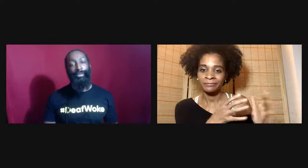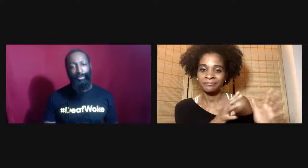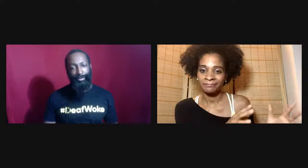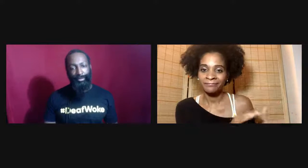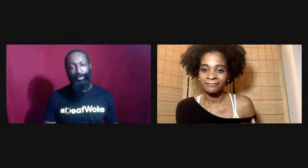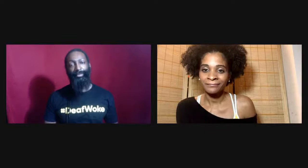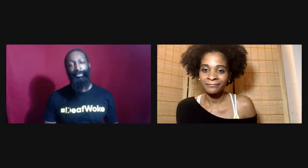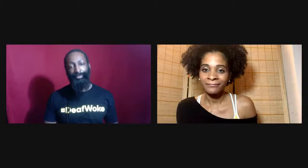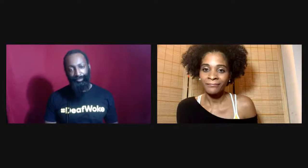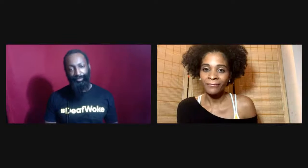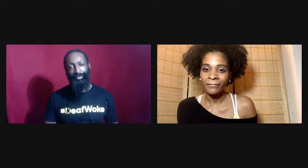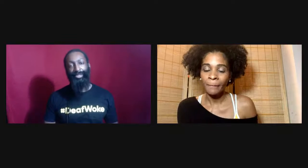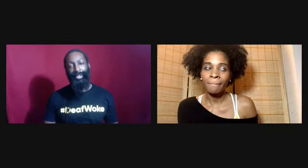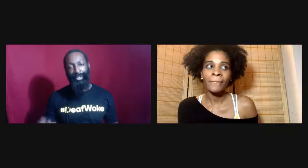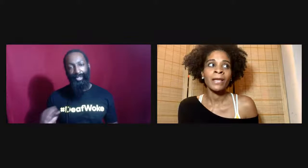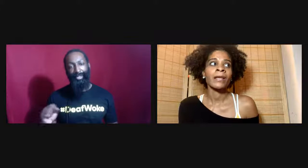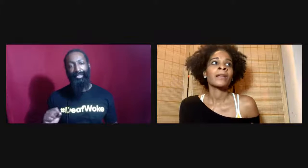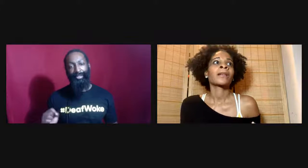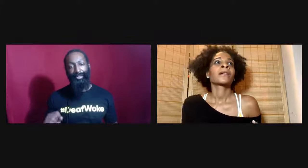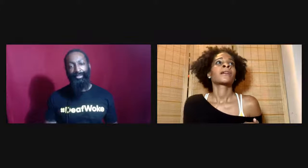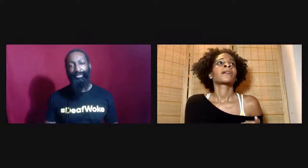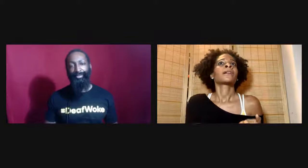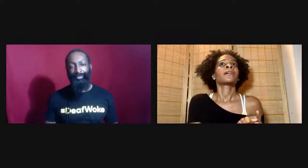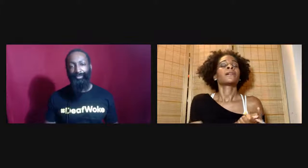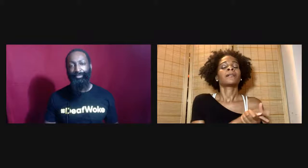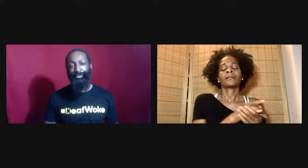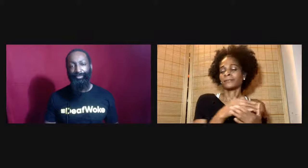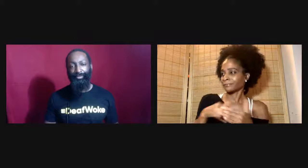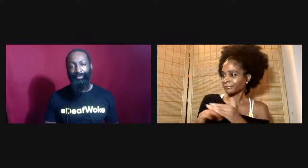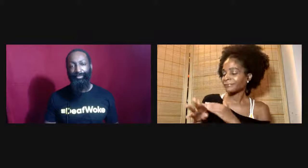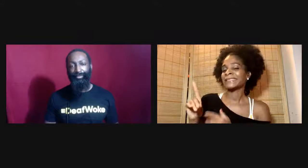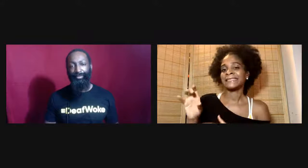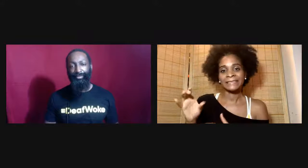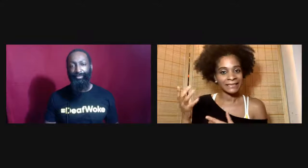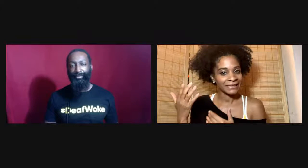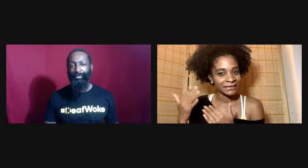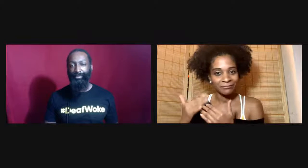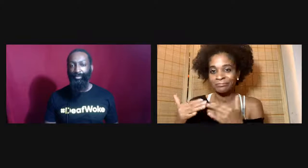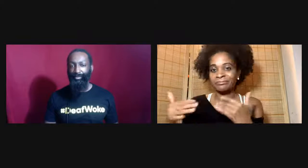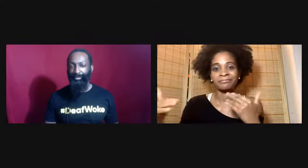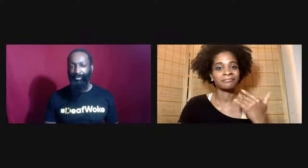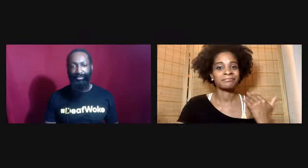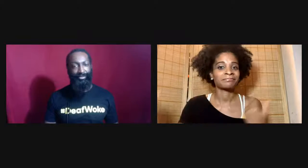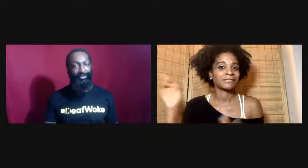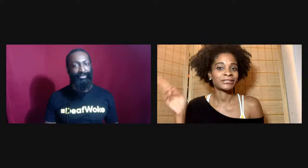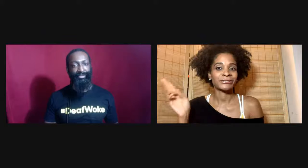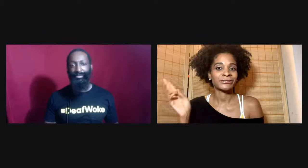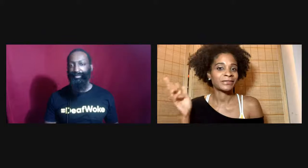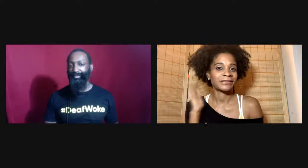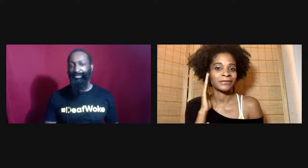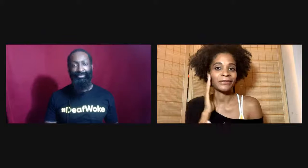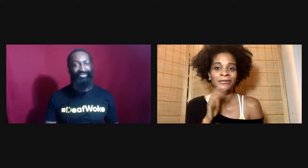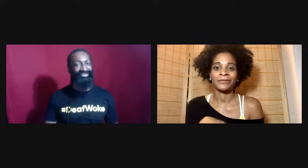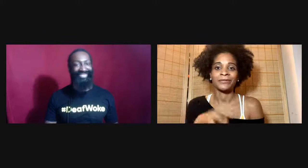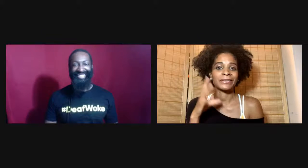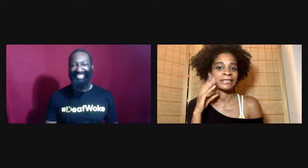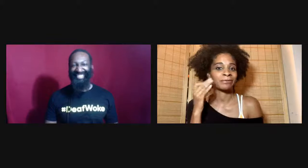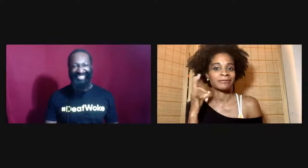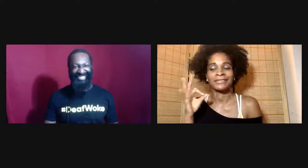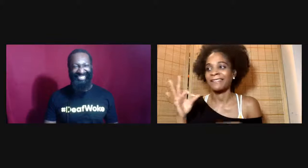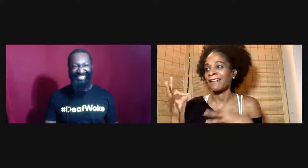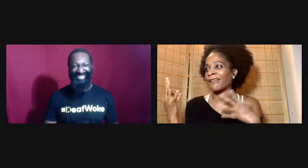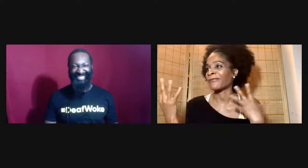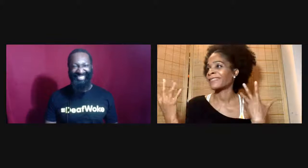hearing world, you know, I was using my voice and surrounded in that environment. And so when I went to DC, I really